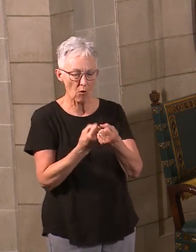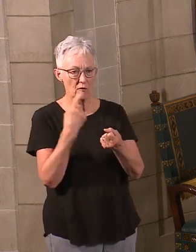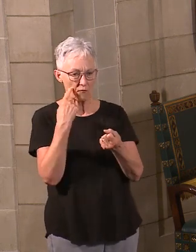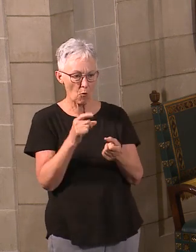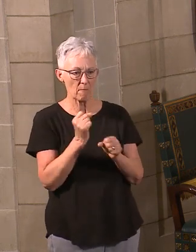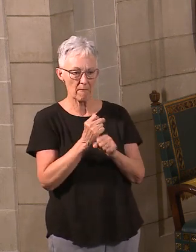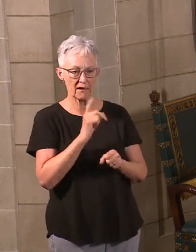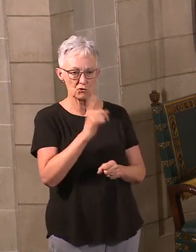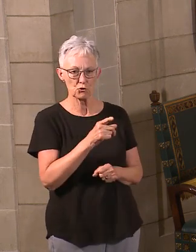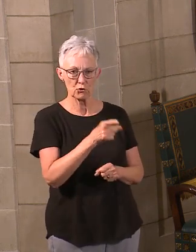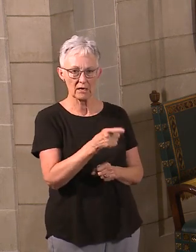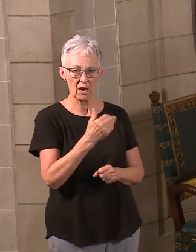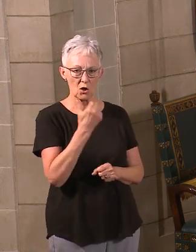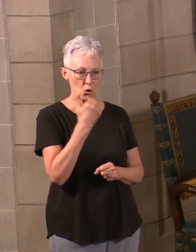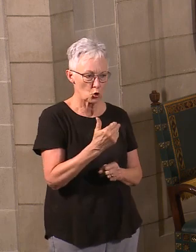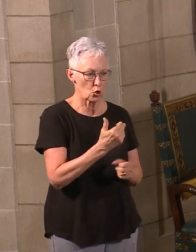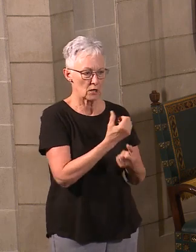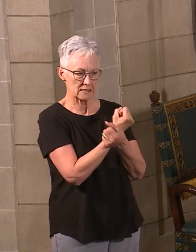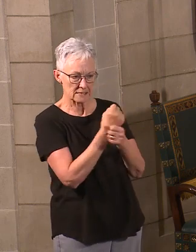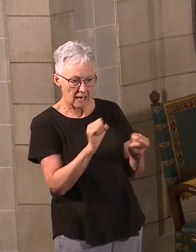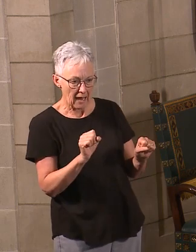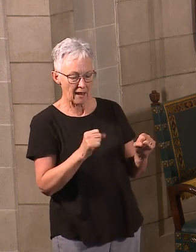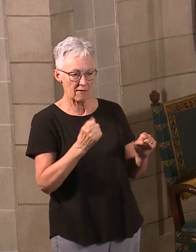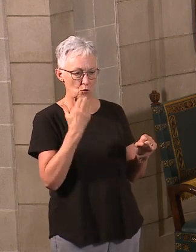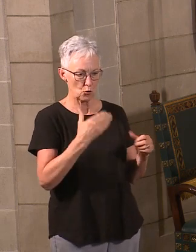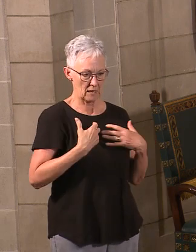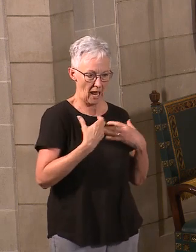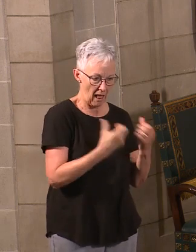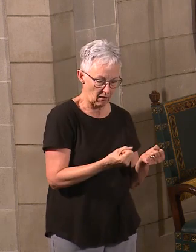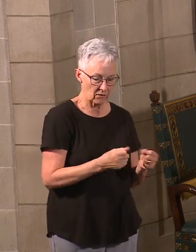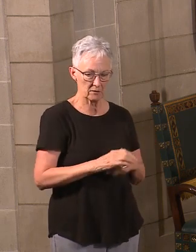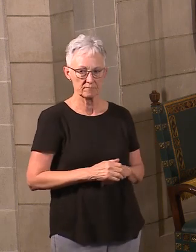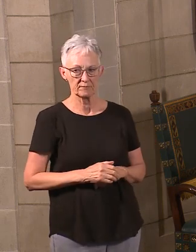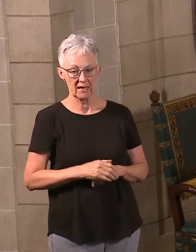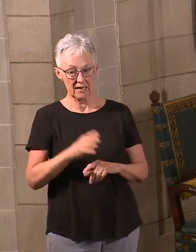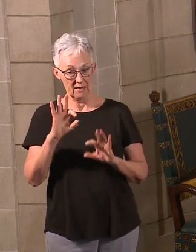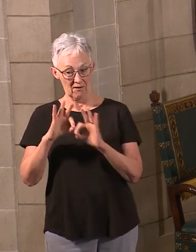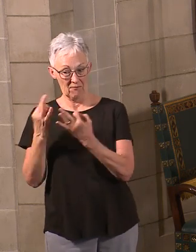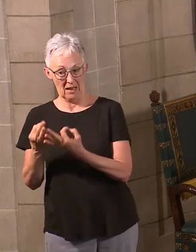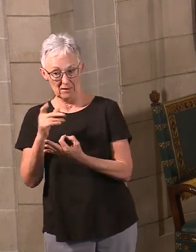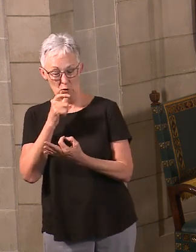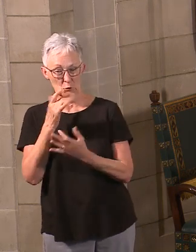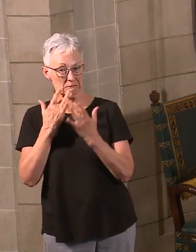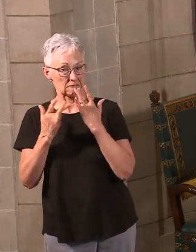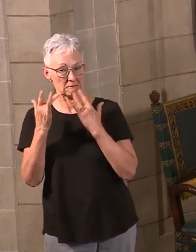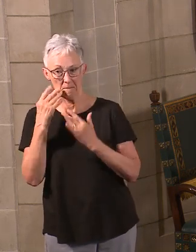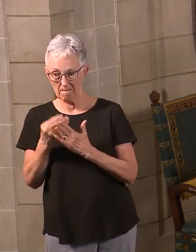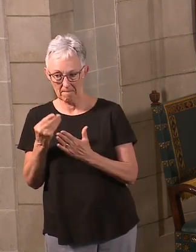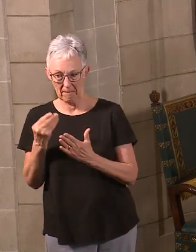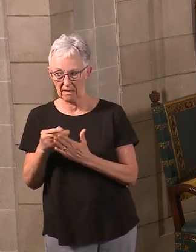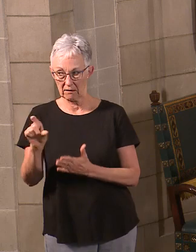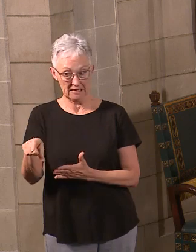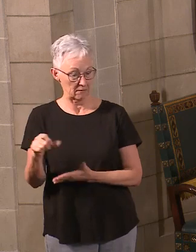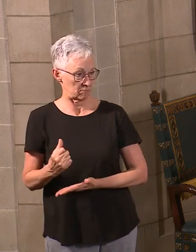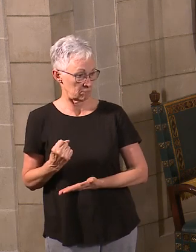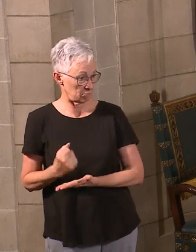well-being. For families with limited resources or those facing additional challenges, the need for assistance is even